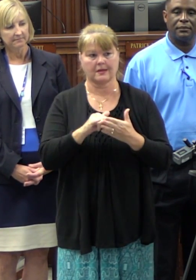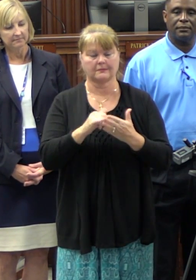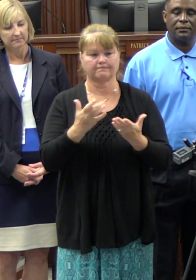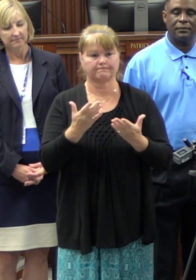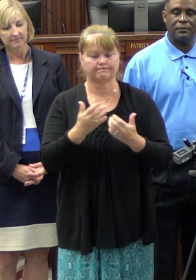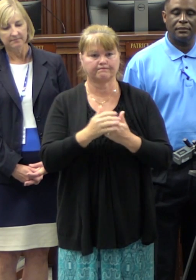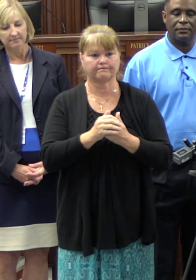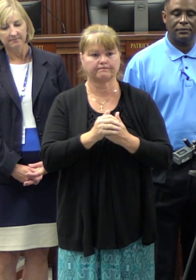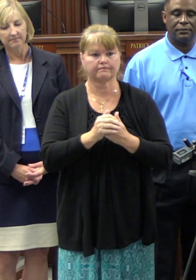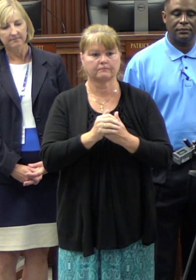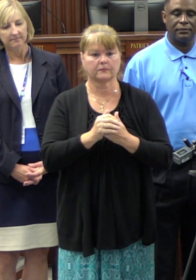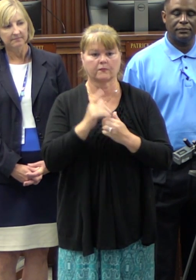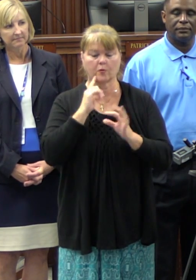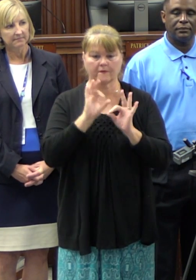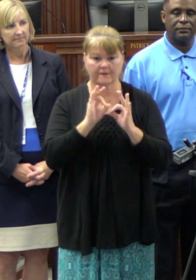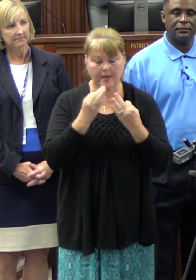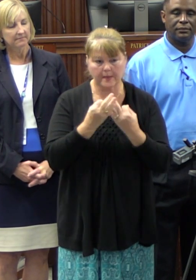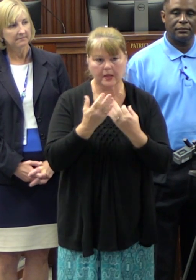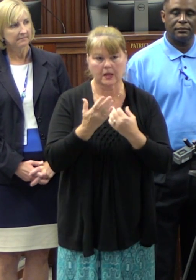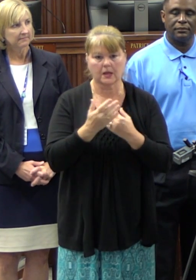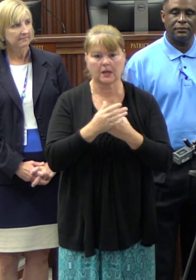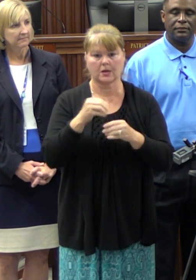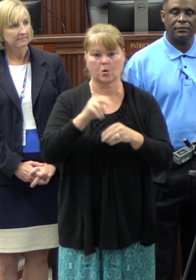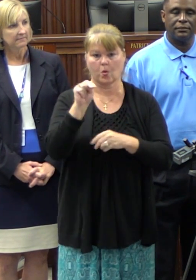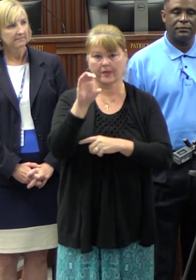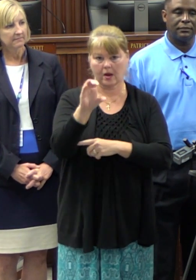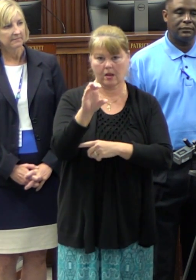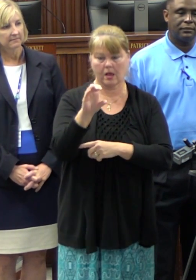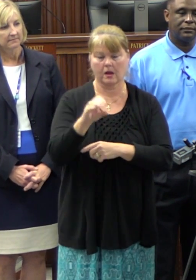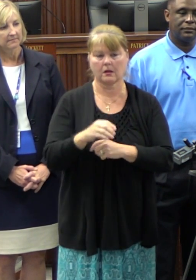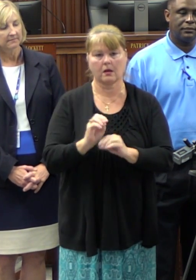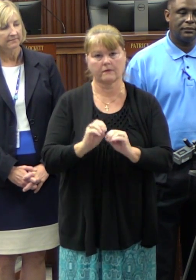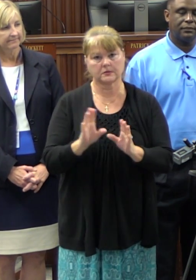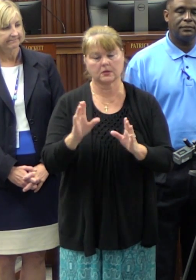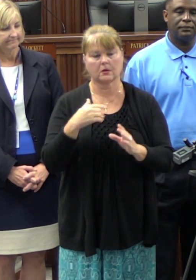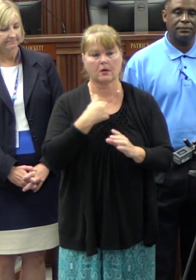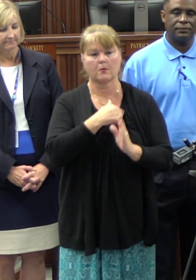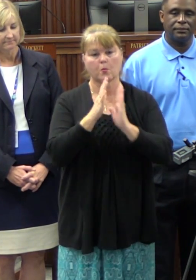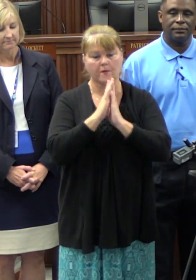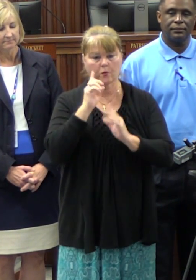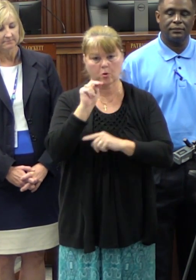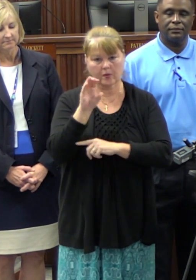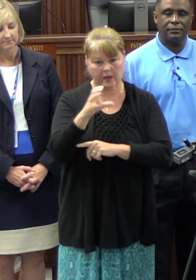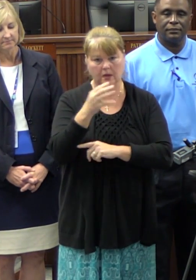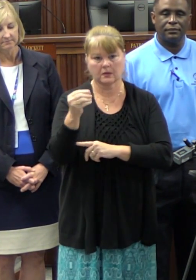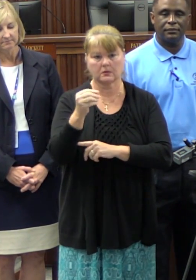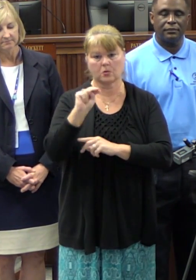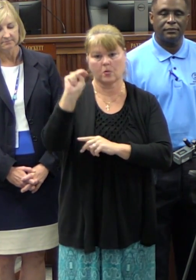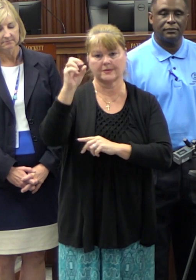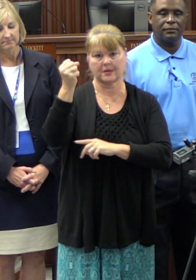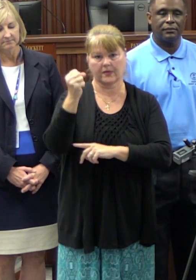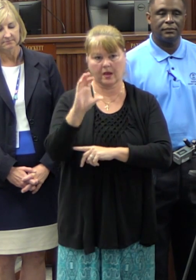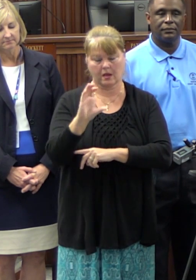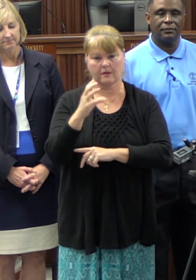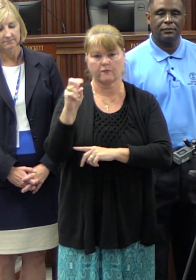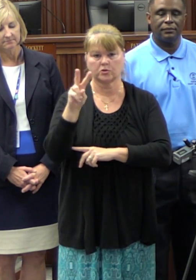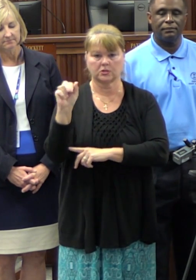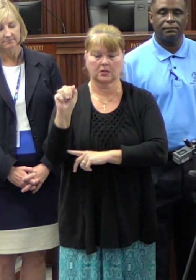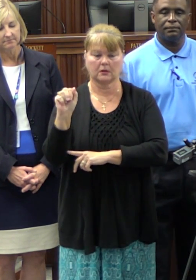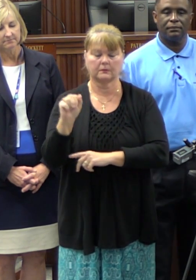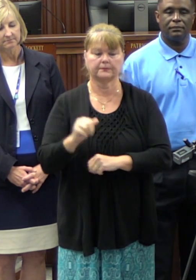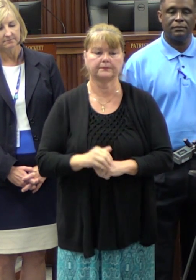past and family in North Carolina. Obviously, our prayers were North Carolina and northern South Carolina and